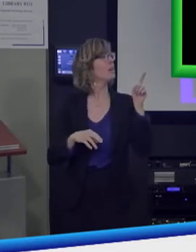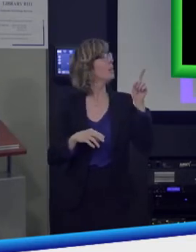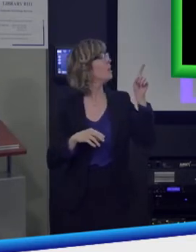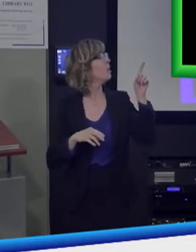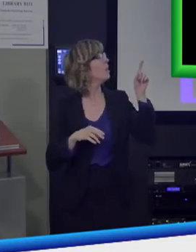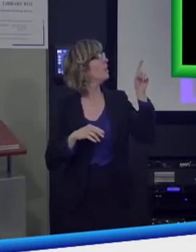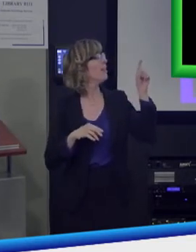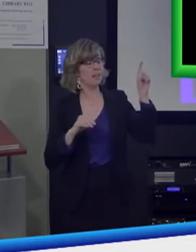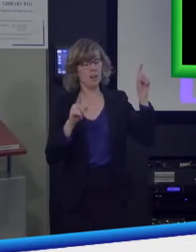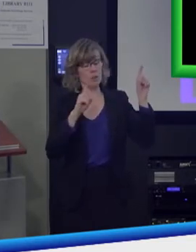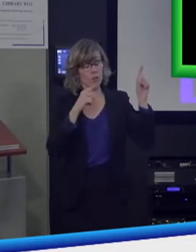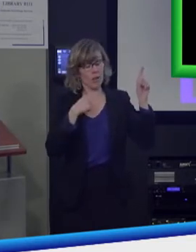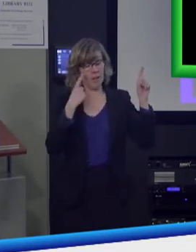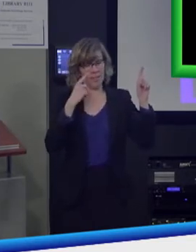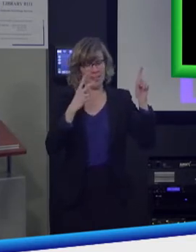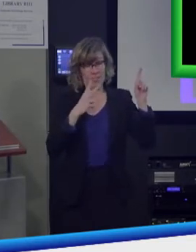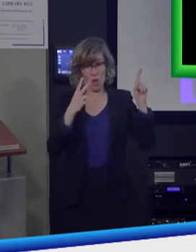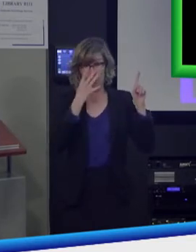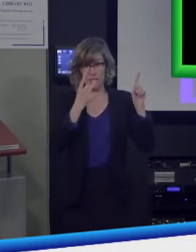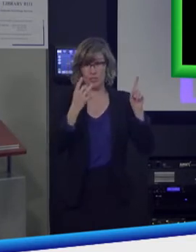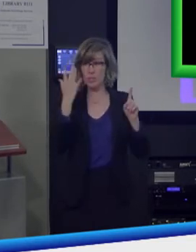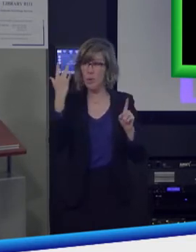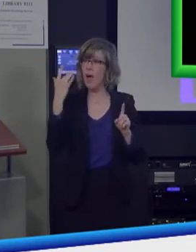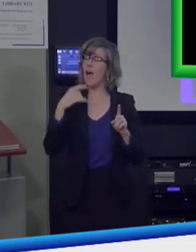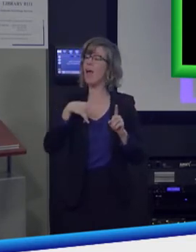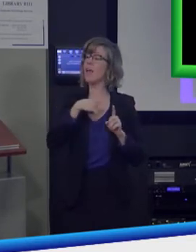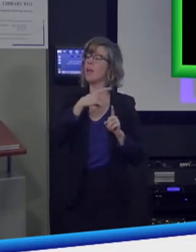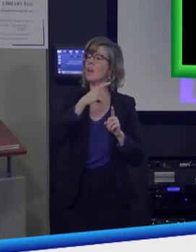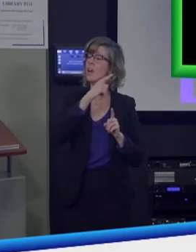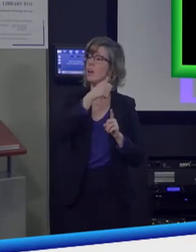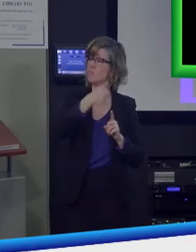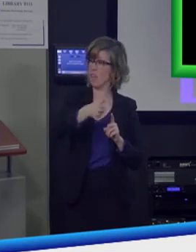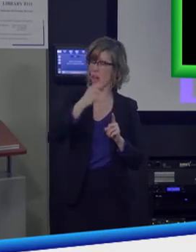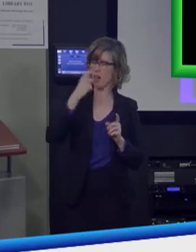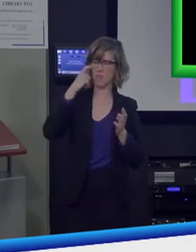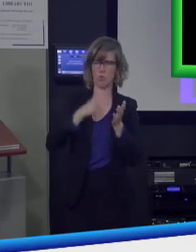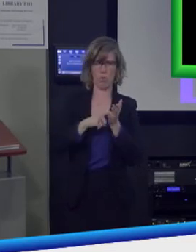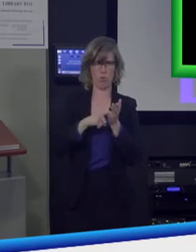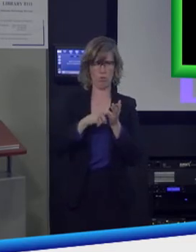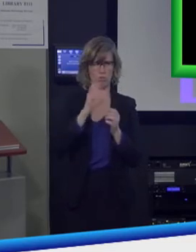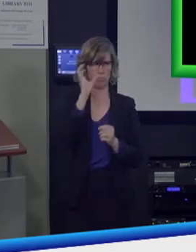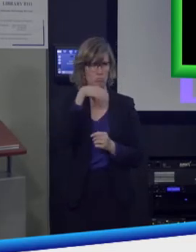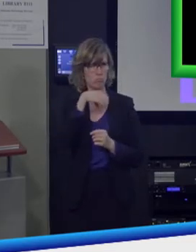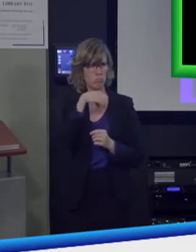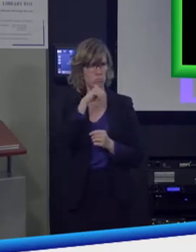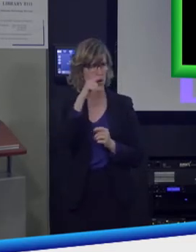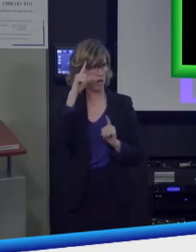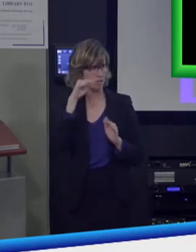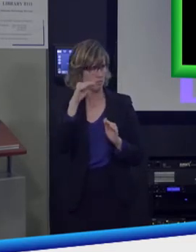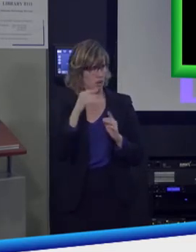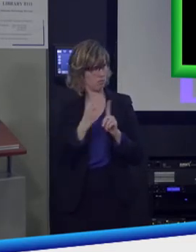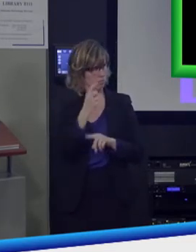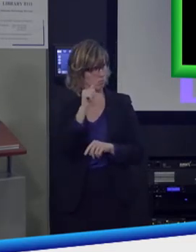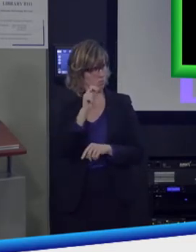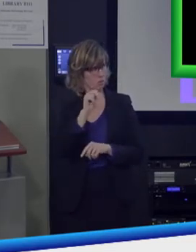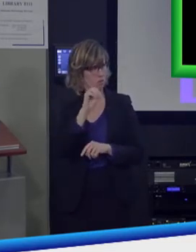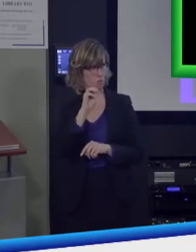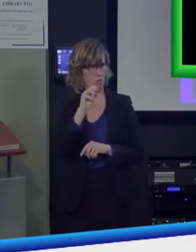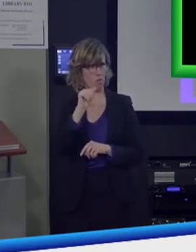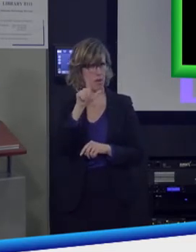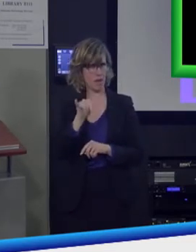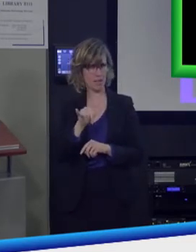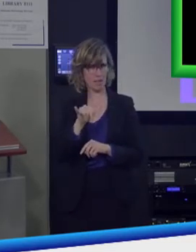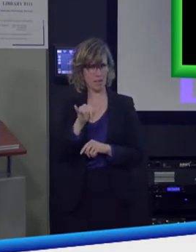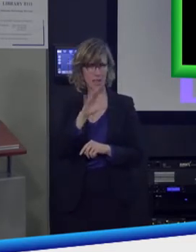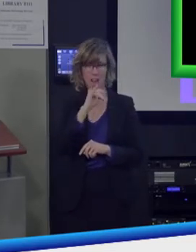This is a really interesting result because the child notices an anomaly in his data. And that's when a kid does